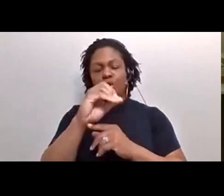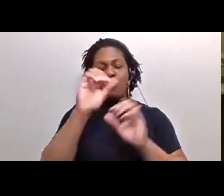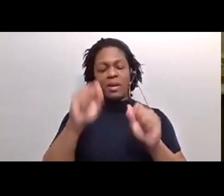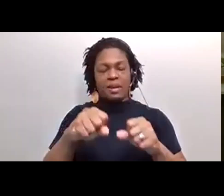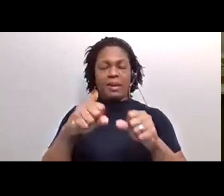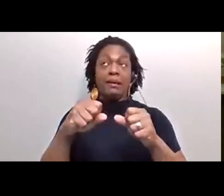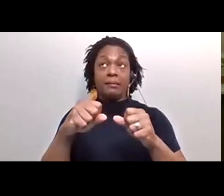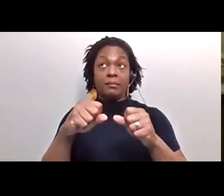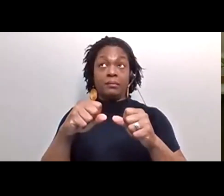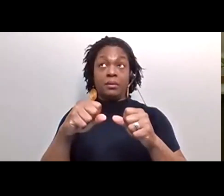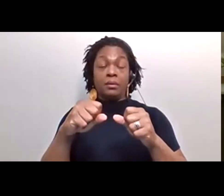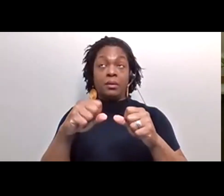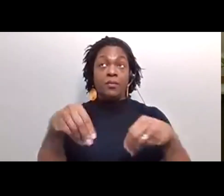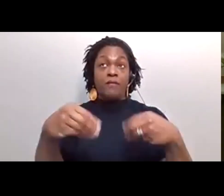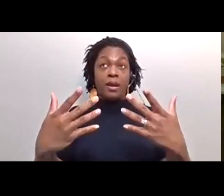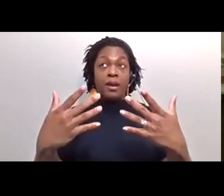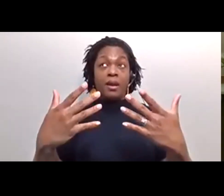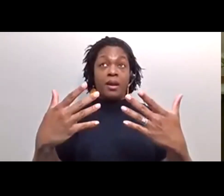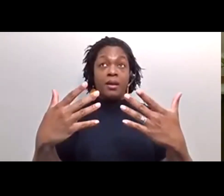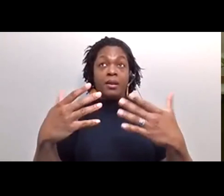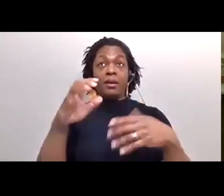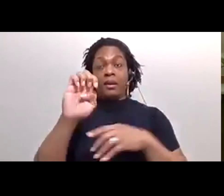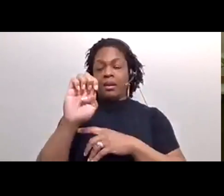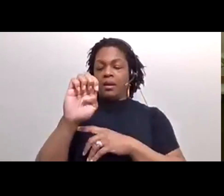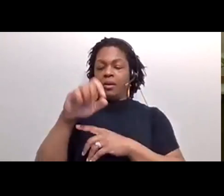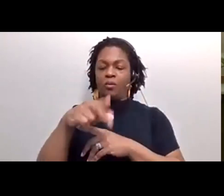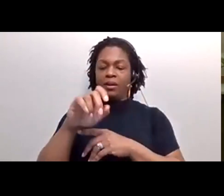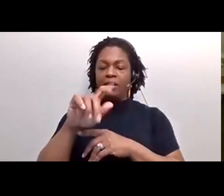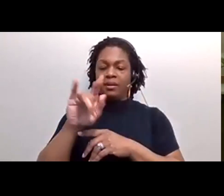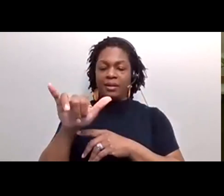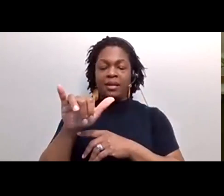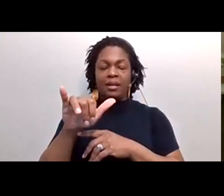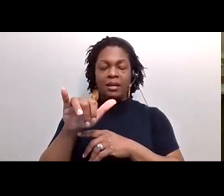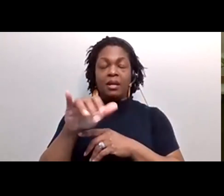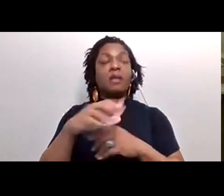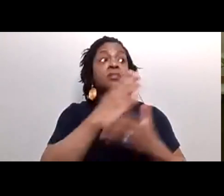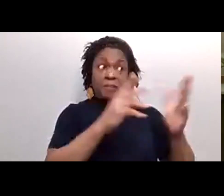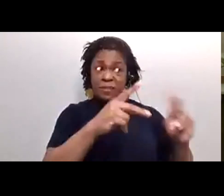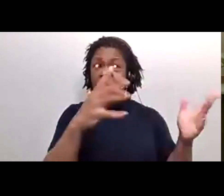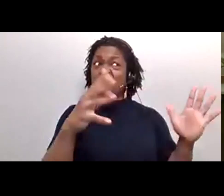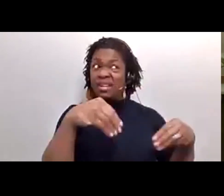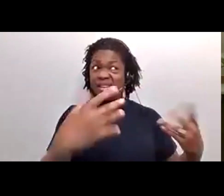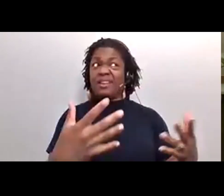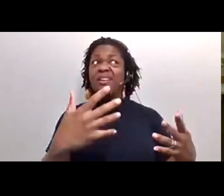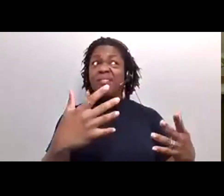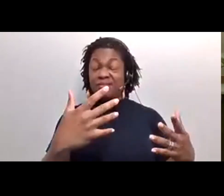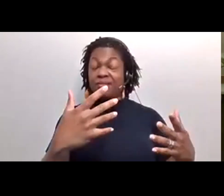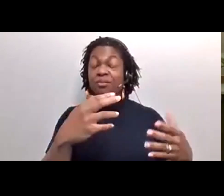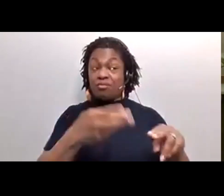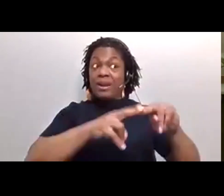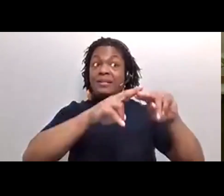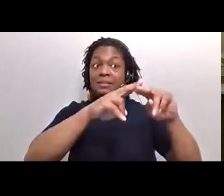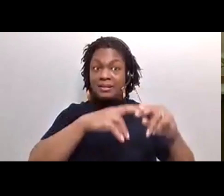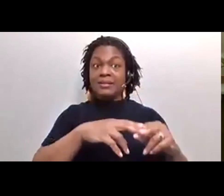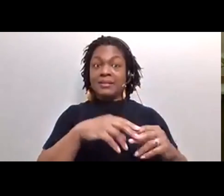that. Okay, that sounds good. That's so my a lot motion. of people already gave raises. Like I know a lot of the ARCs already did, and we in trouble